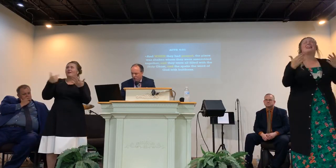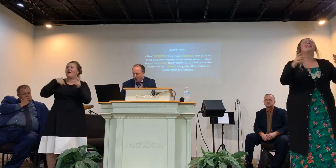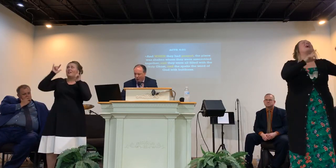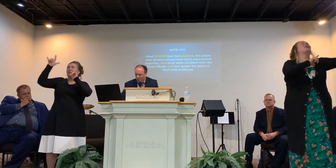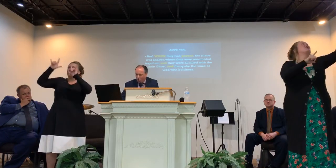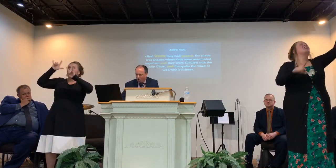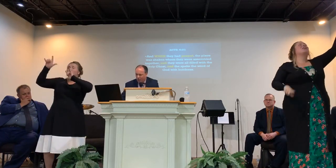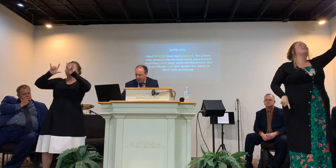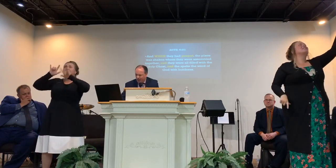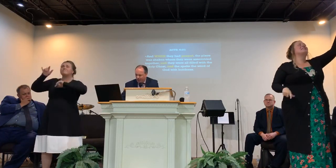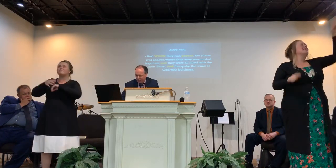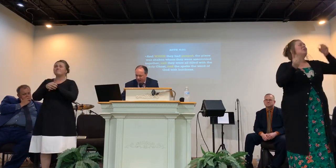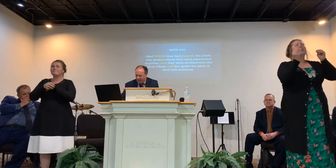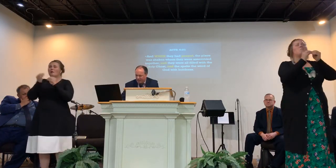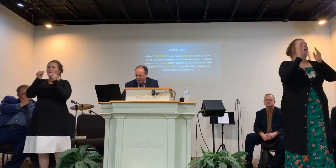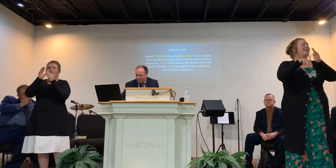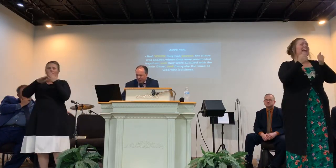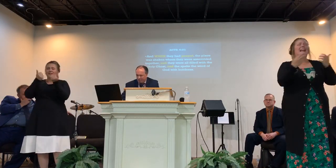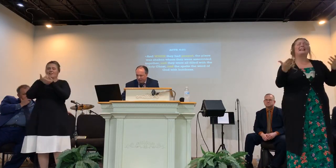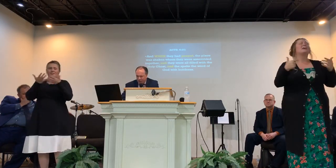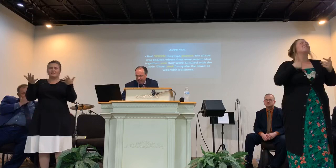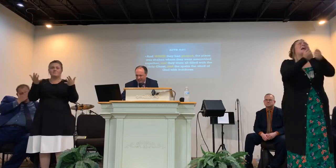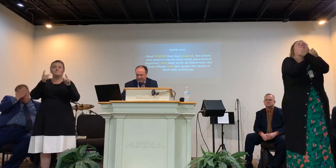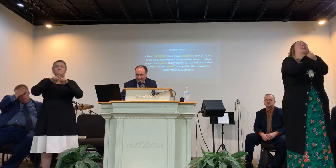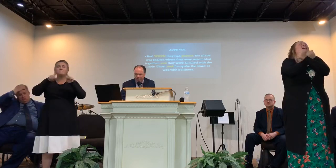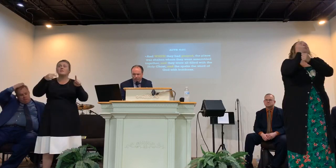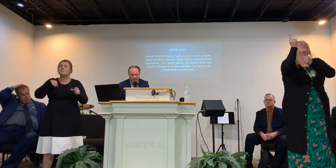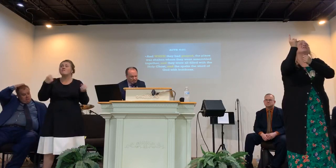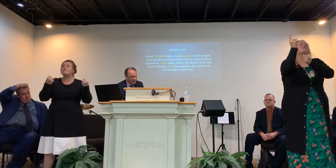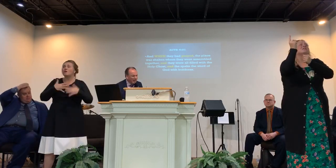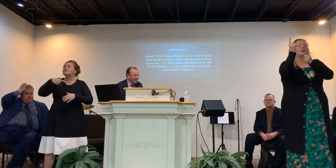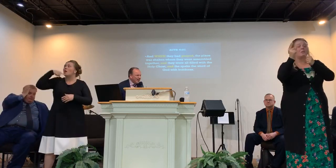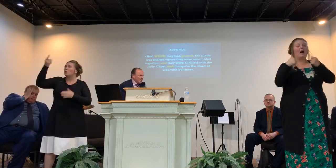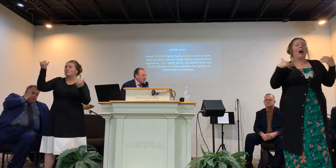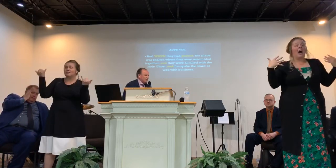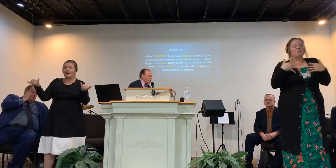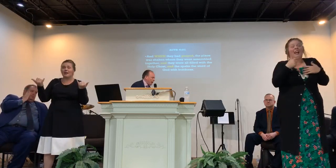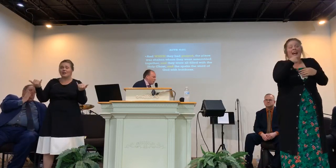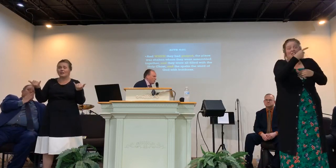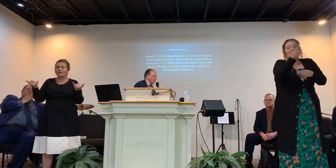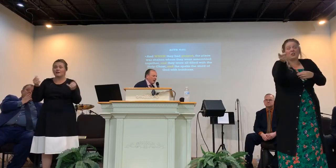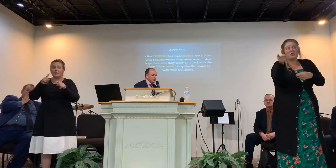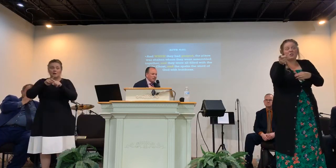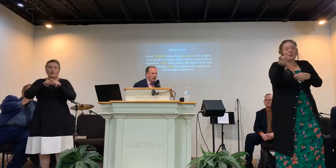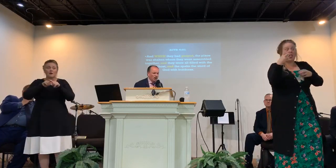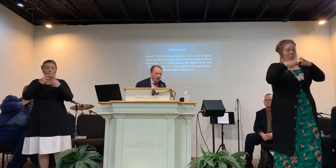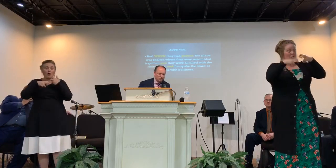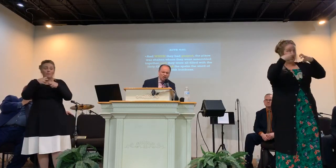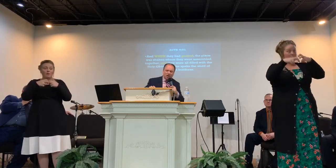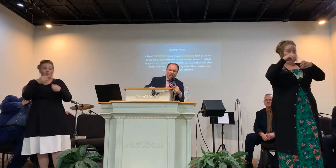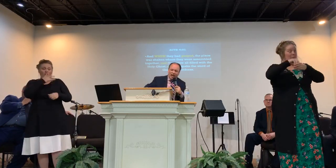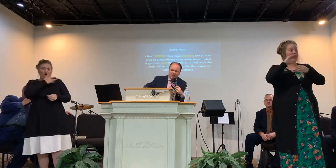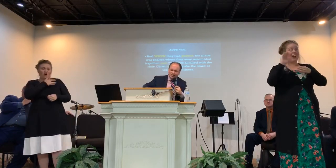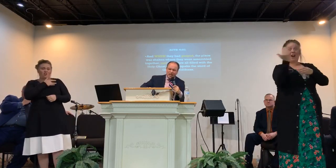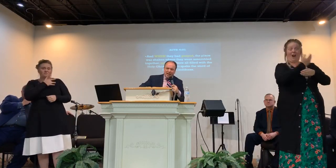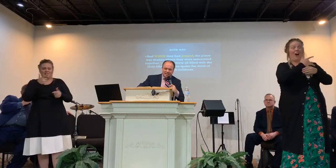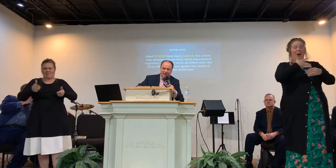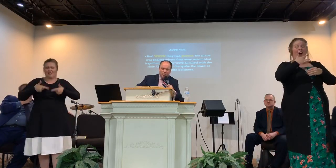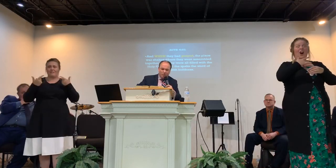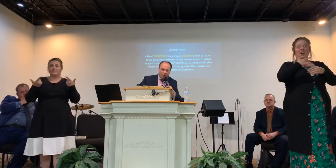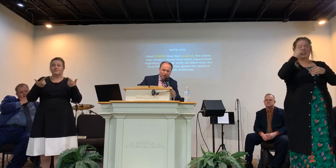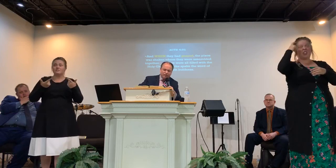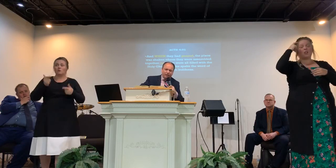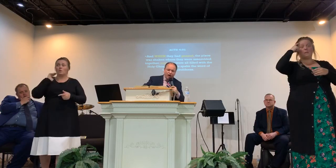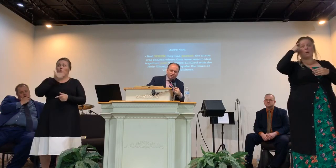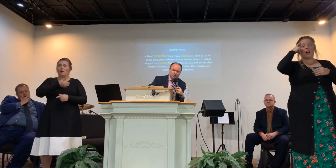love you more than anything. But I'm afraid to tell you today that the problem with us in our hearts and our lives is